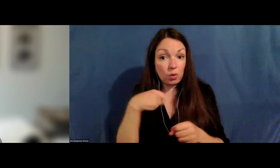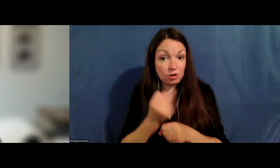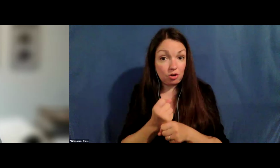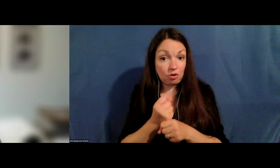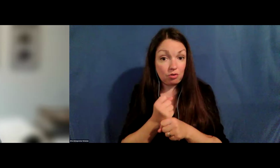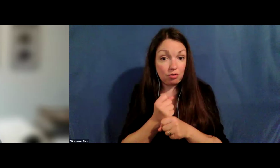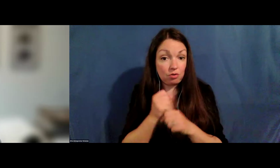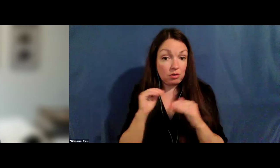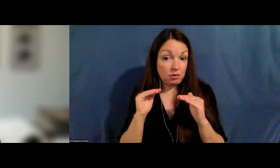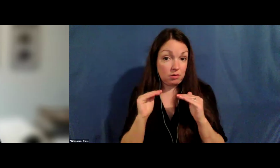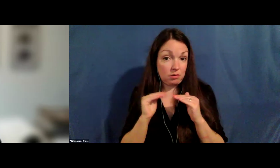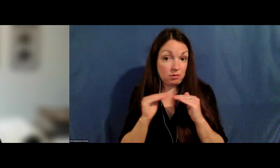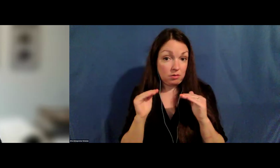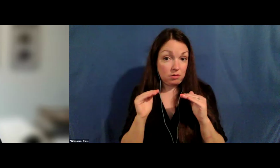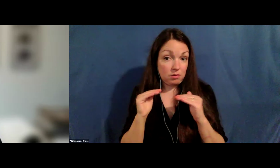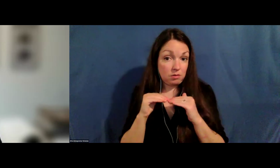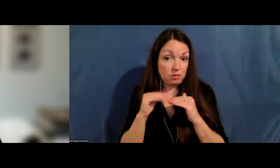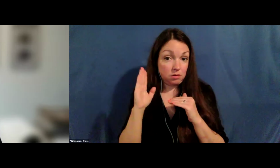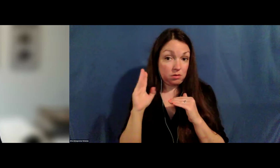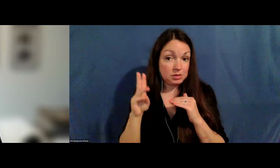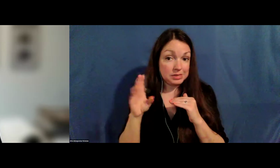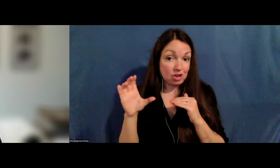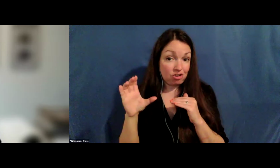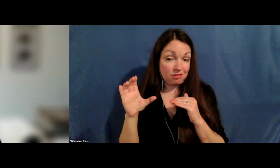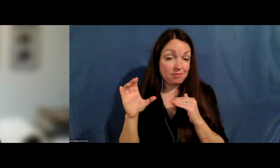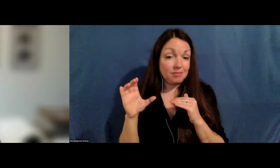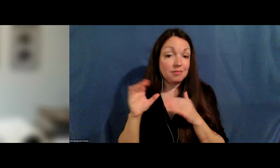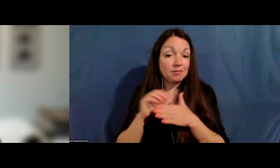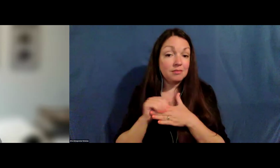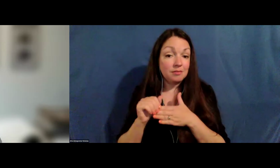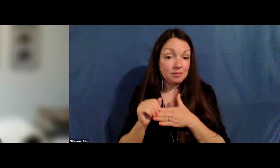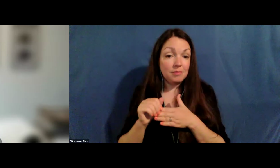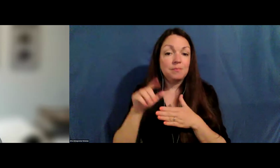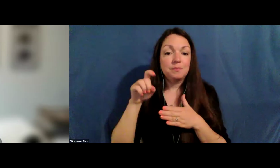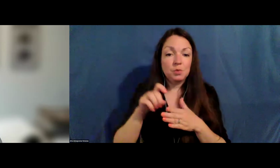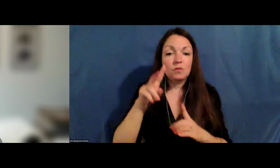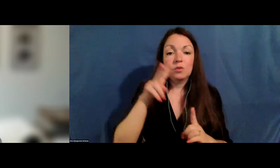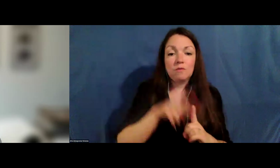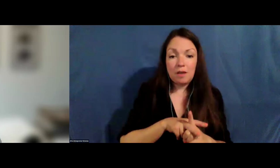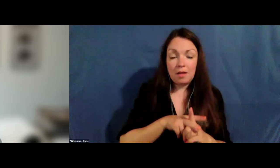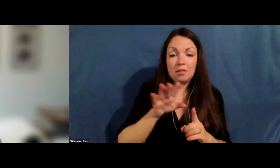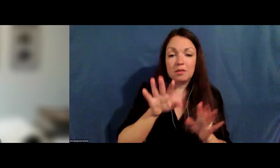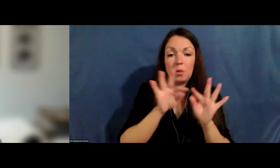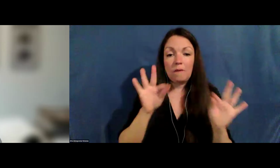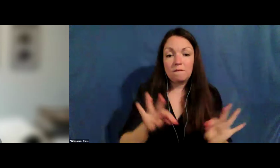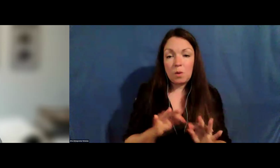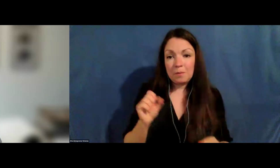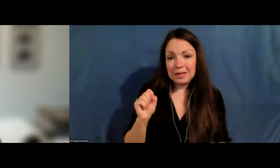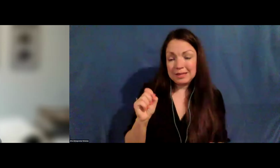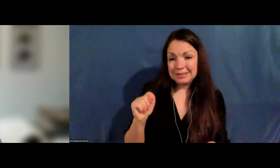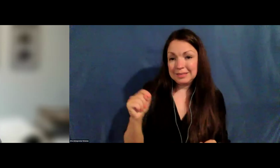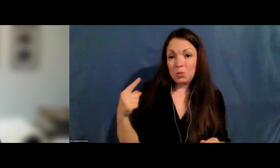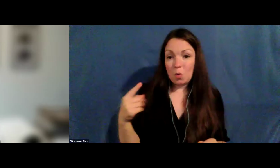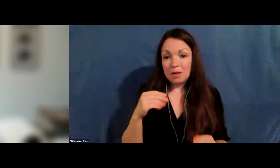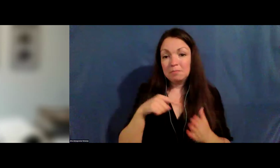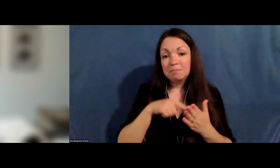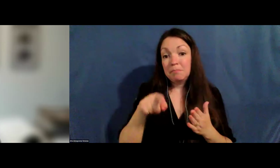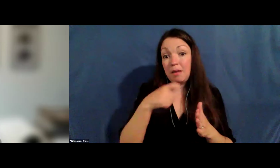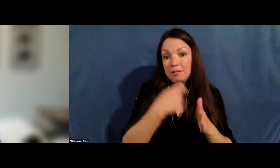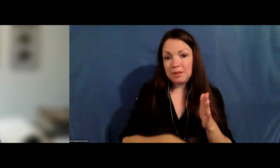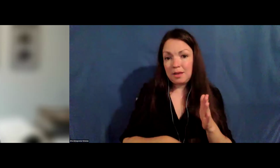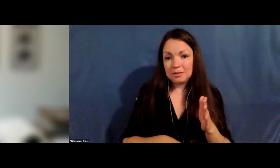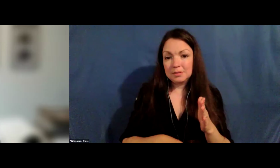to or greater than 600, then you need to file your form ST1 and pay the tax